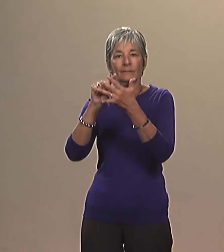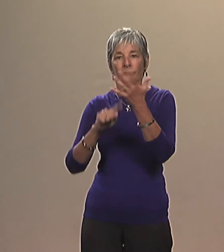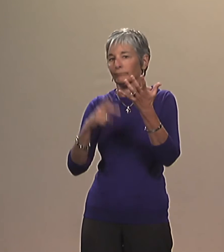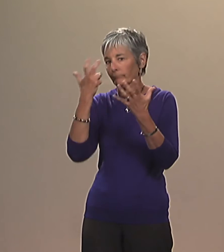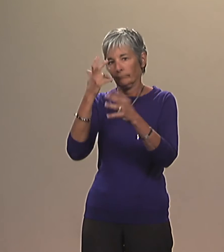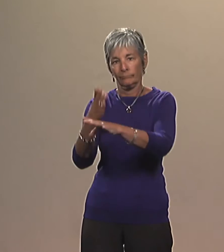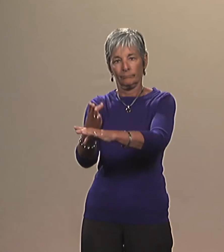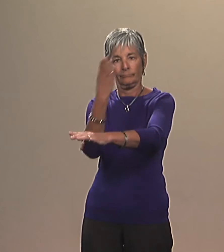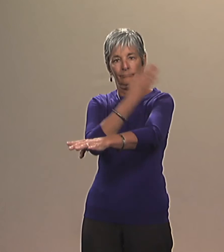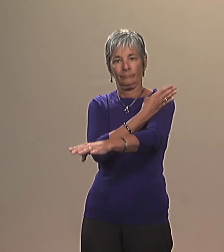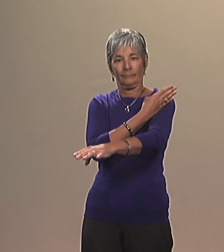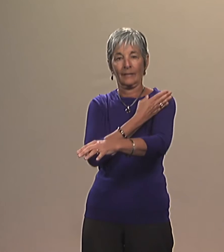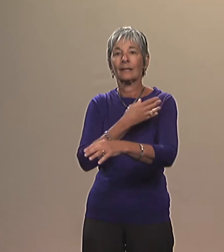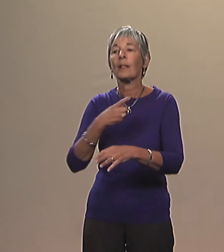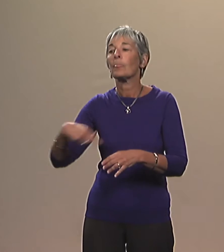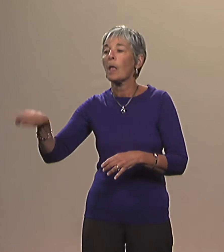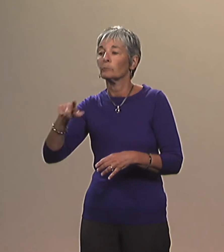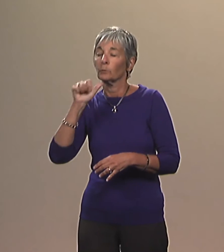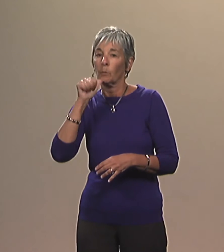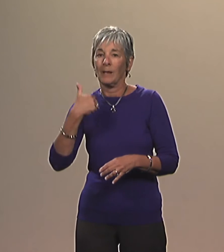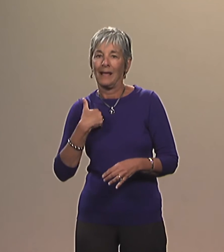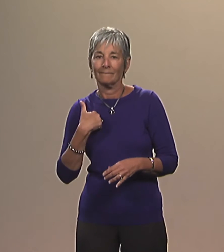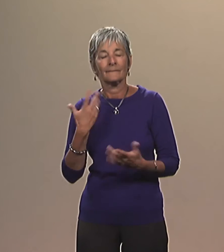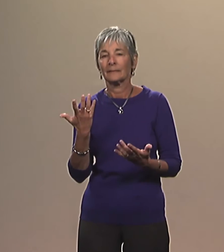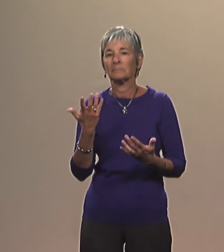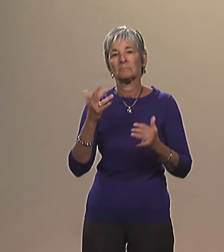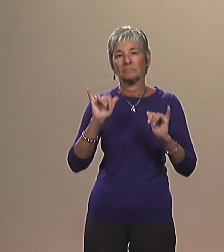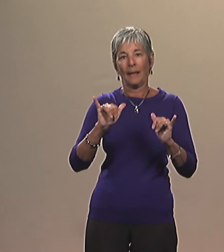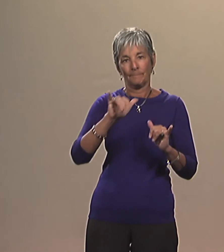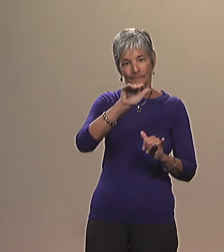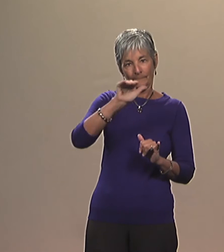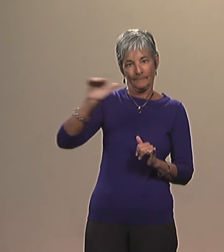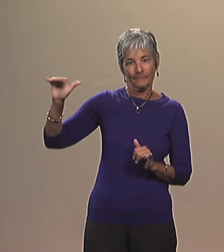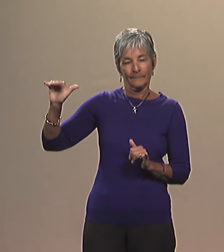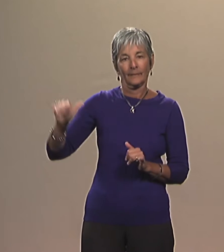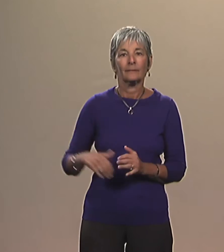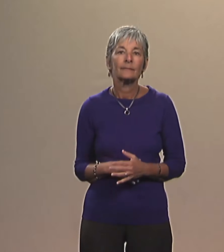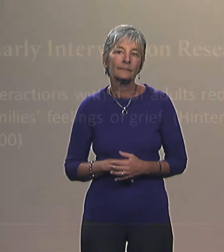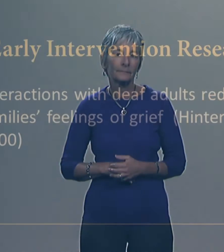compared to other programs. Those skills remained stagnant in programs that did not have deaf mentors.